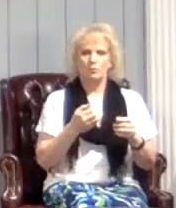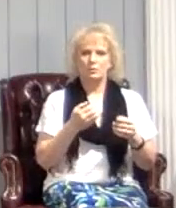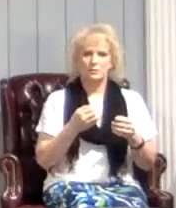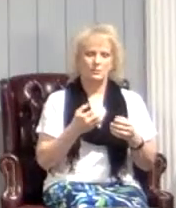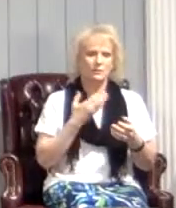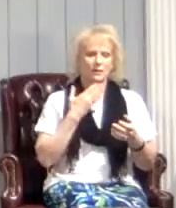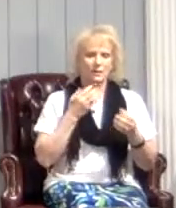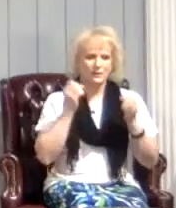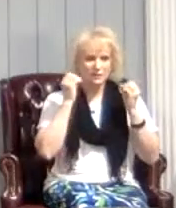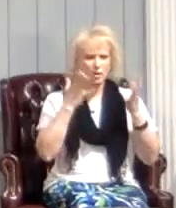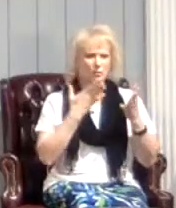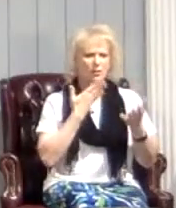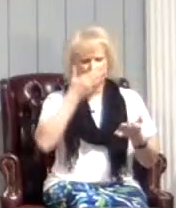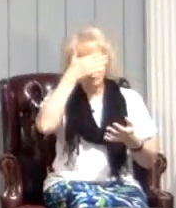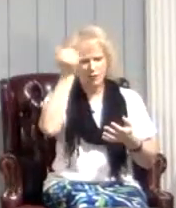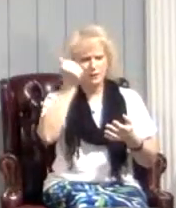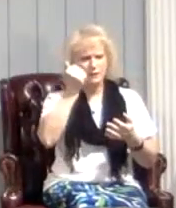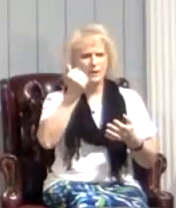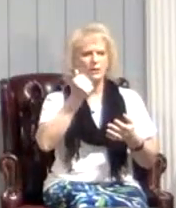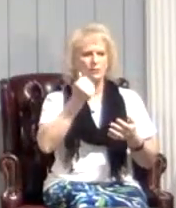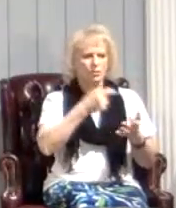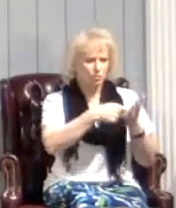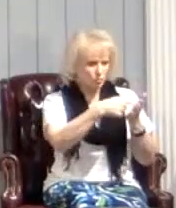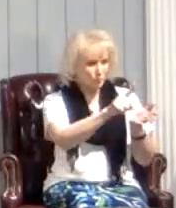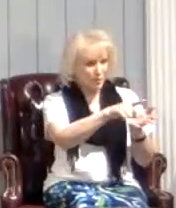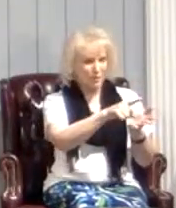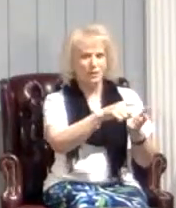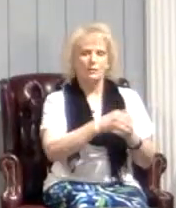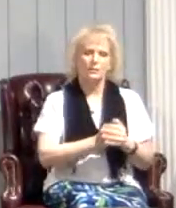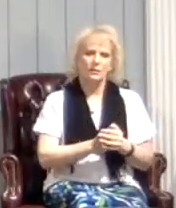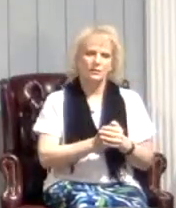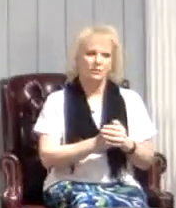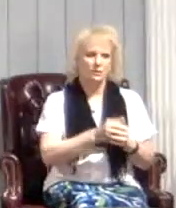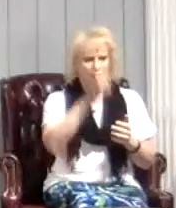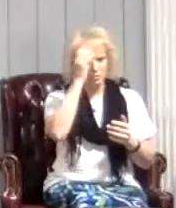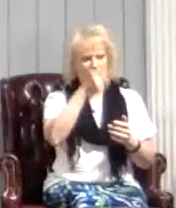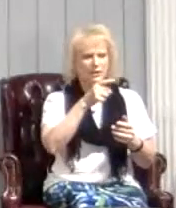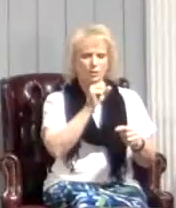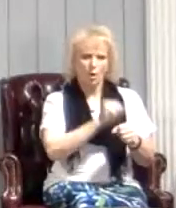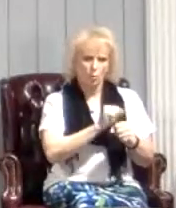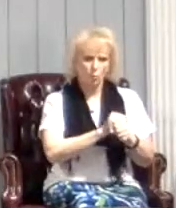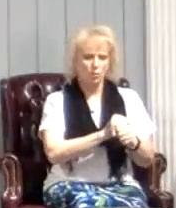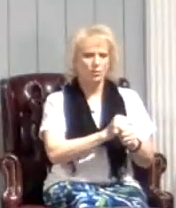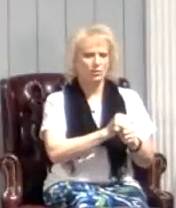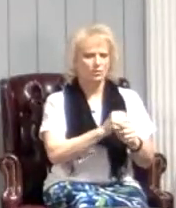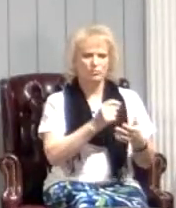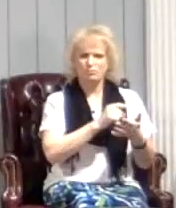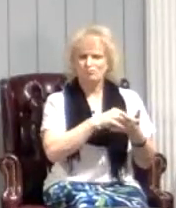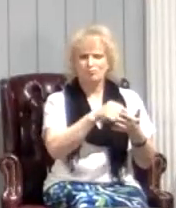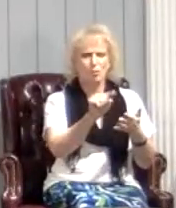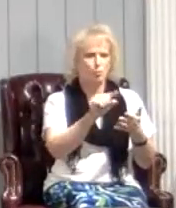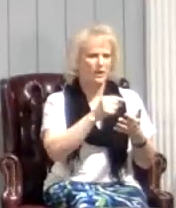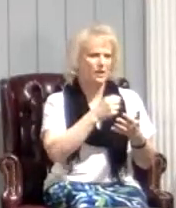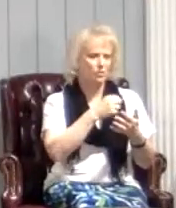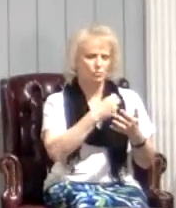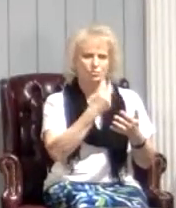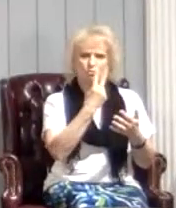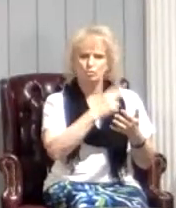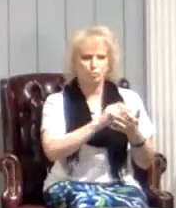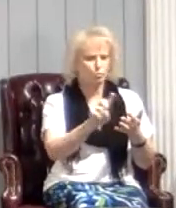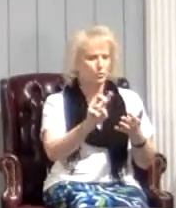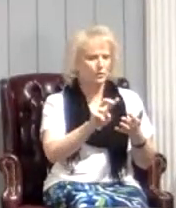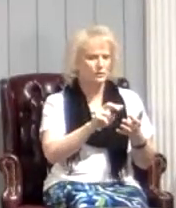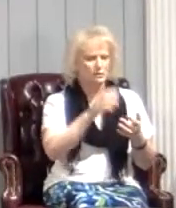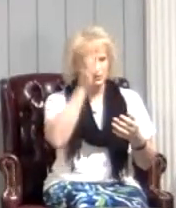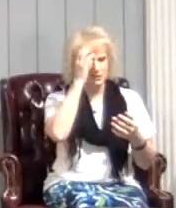And so he's working a week, 2 weeks, whatever it's going to be, and the doctor doesn't give him his pay. And I think it's